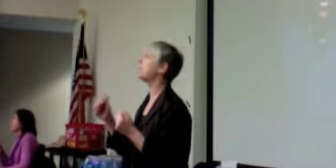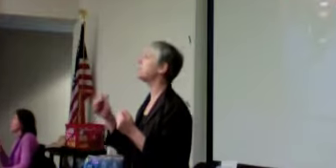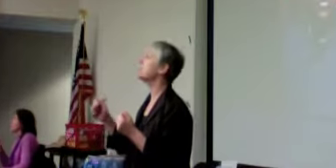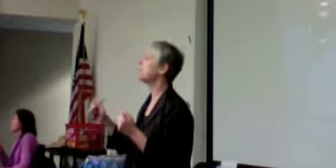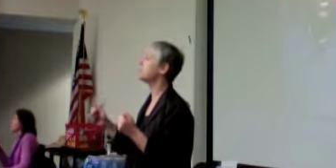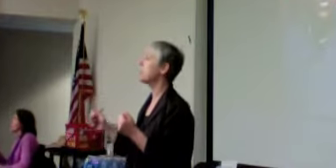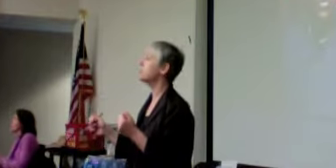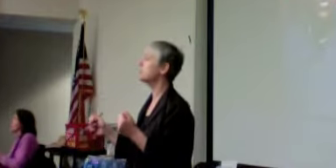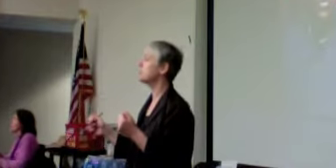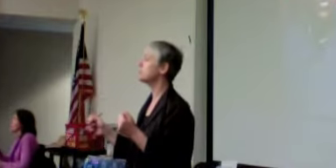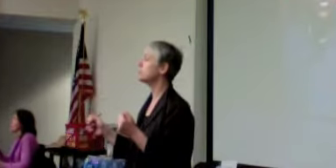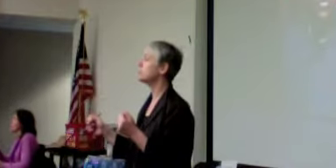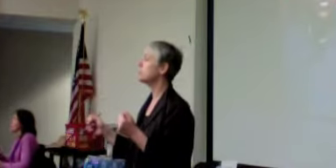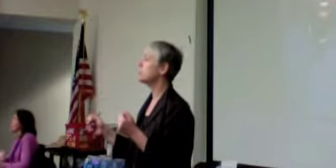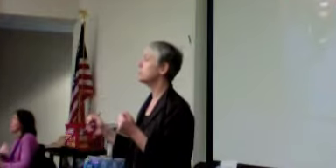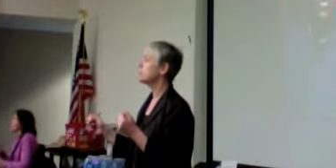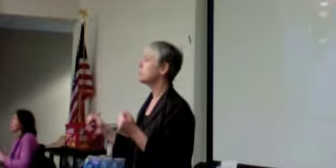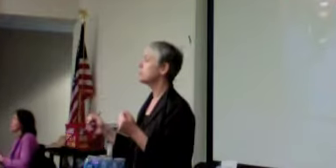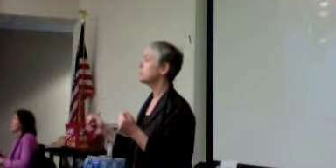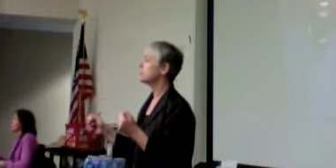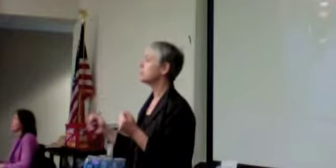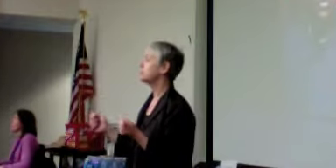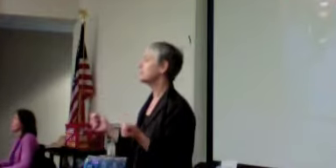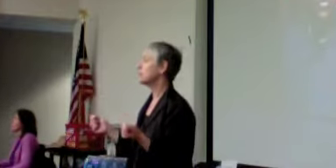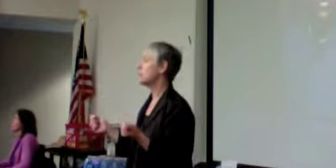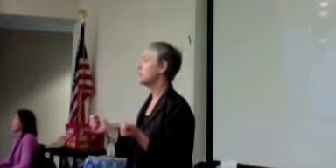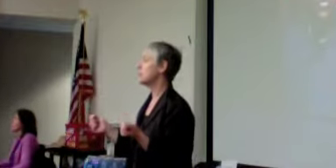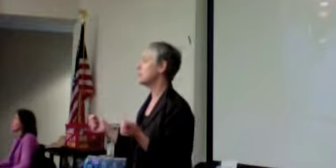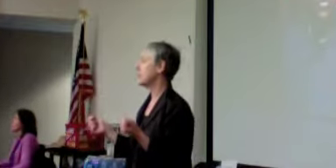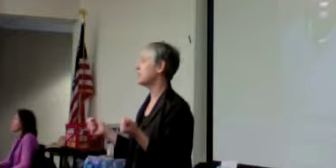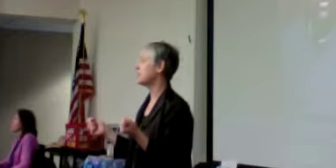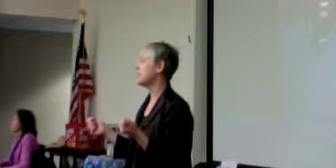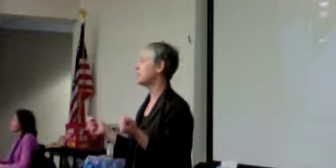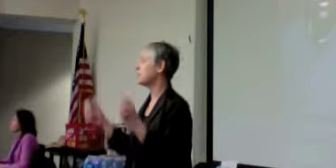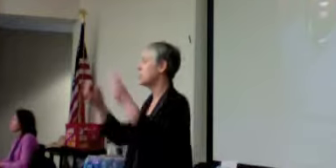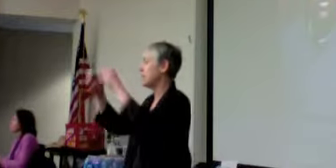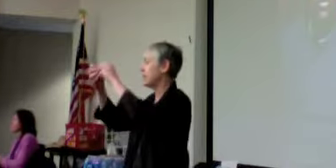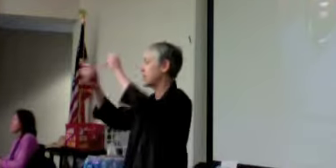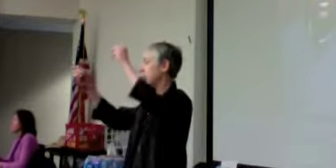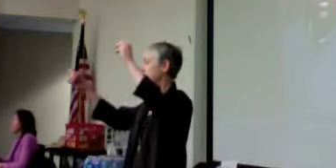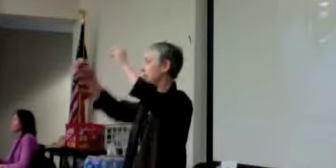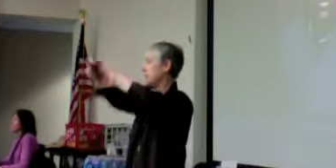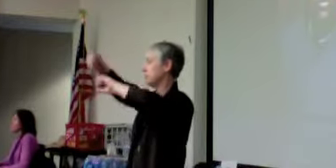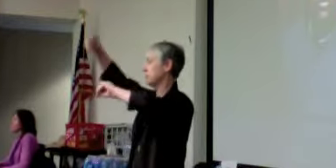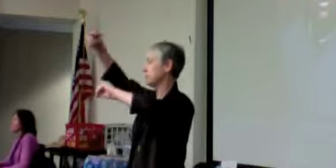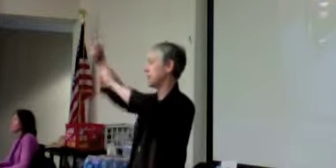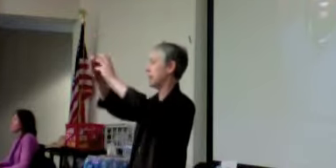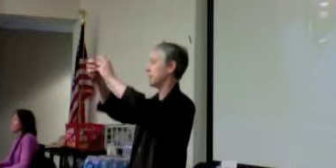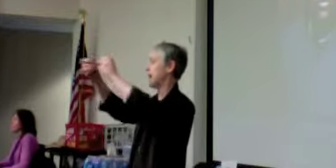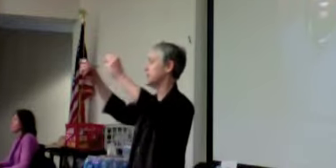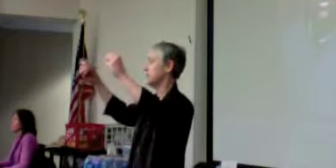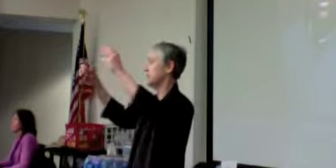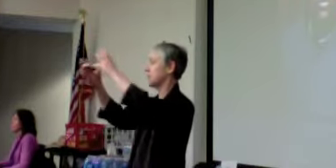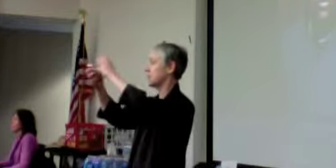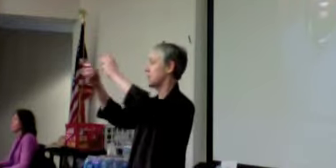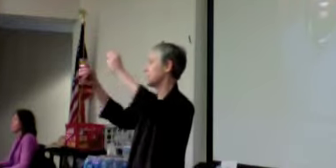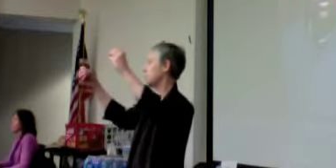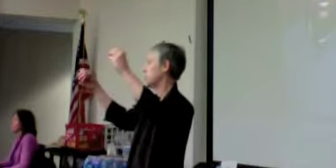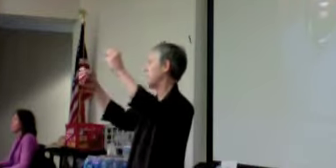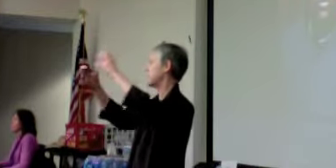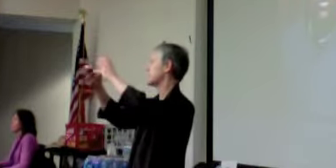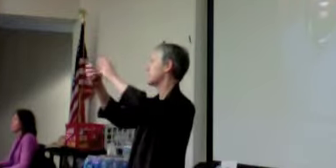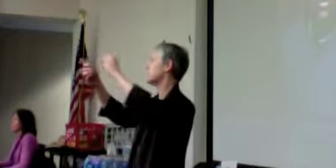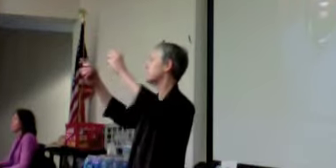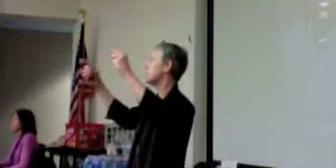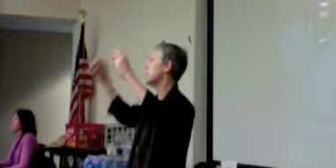that everybody feels kind of different. Because nobody's exactly the same, so you might have to kind of take the idea of difference and make it sort